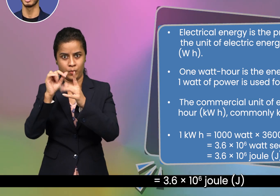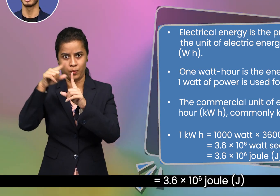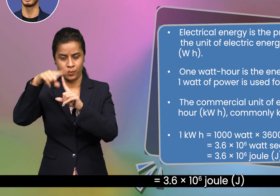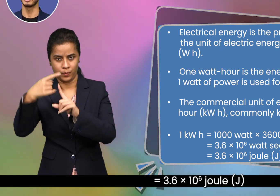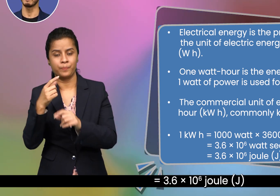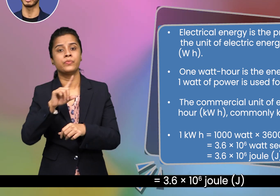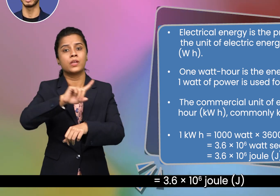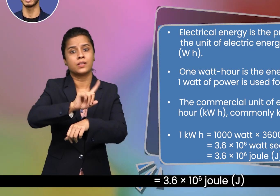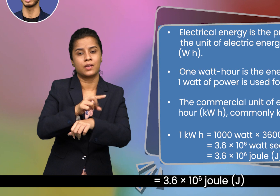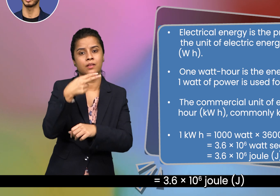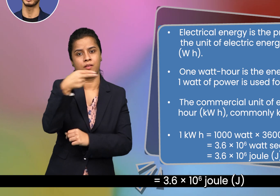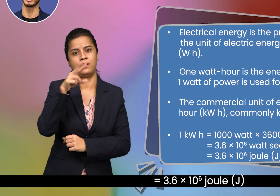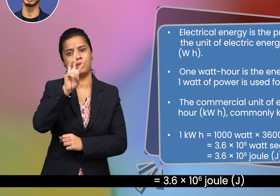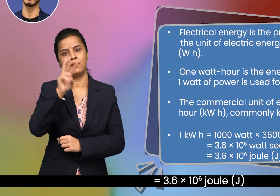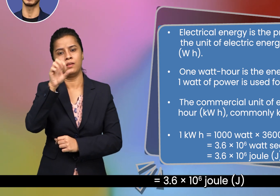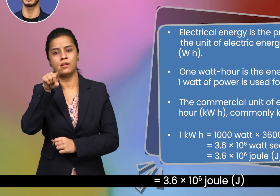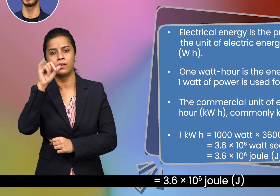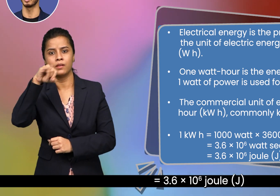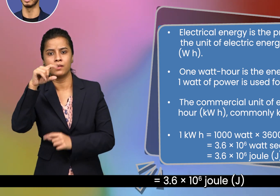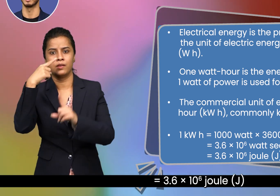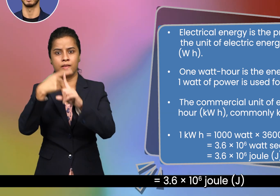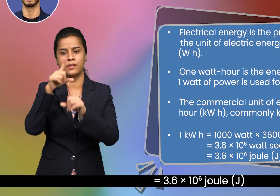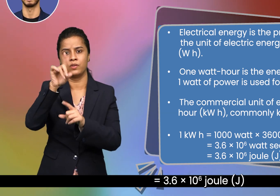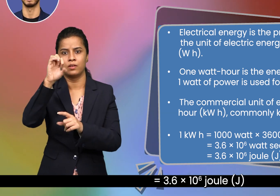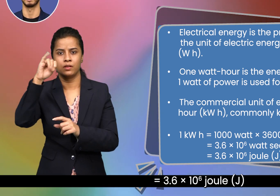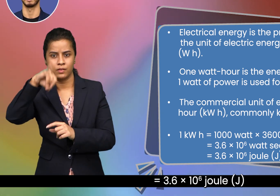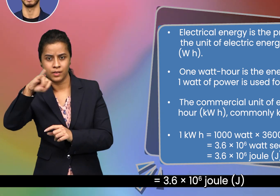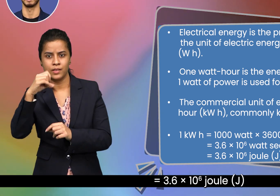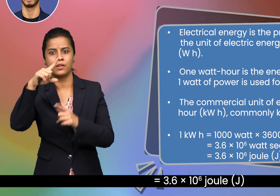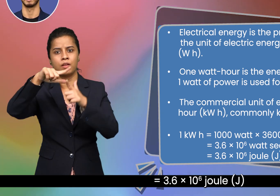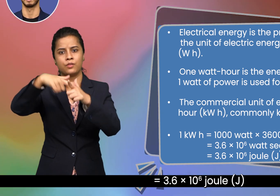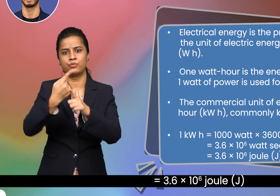to 3.6 into 10 to the power 6 joule.